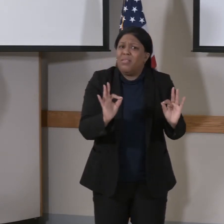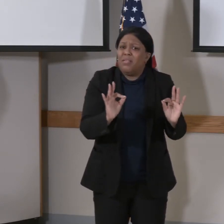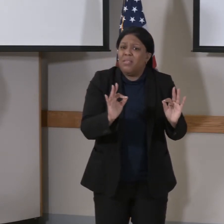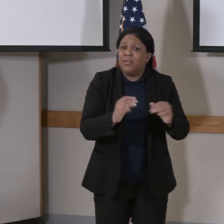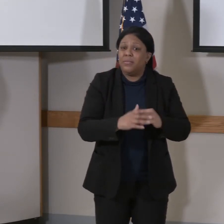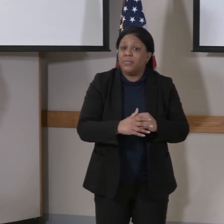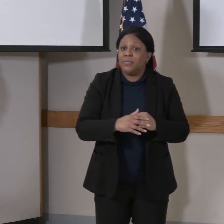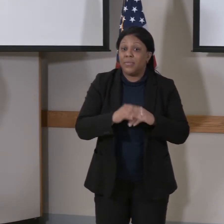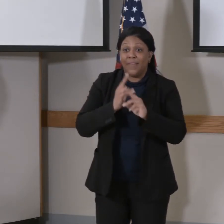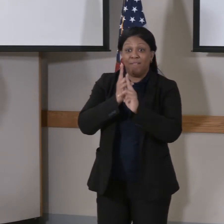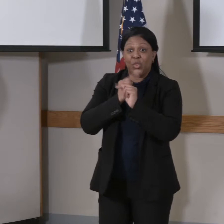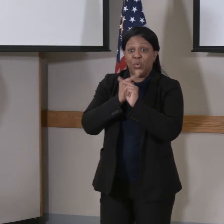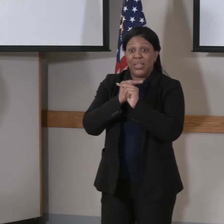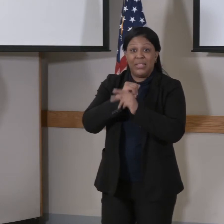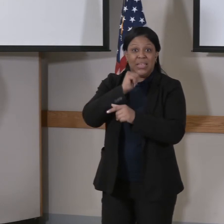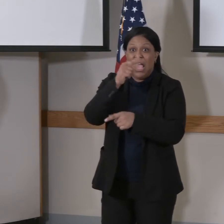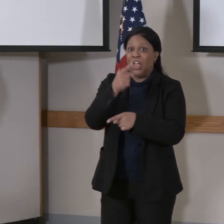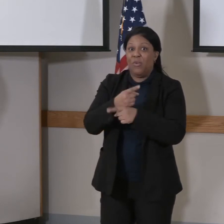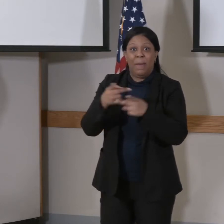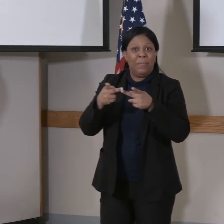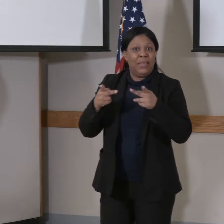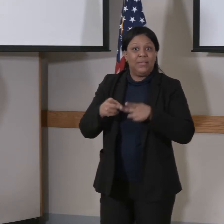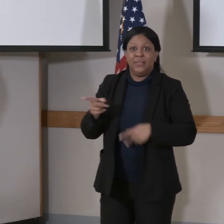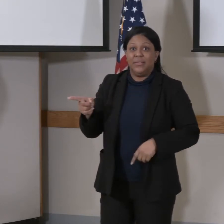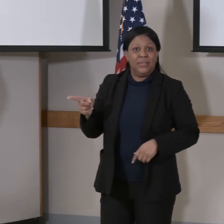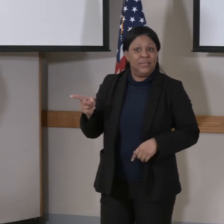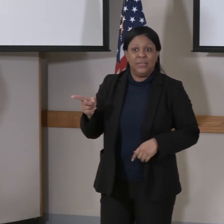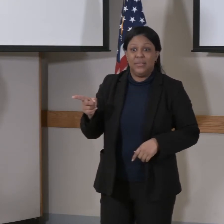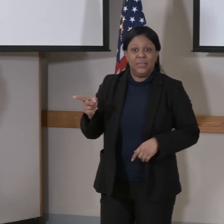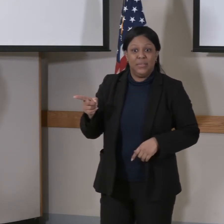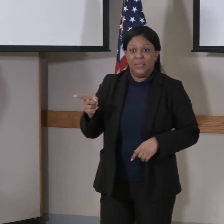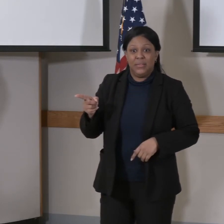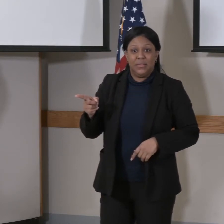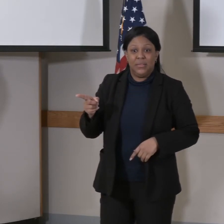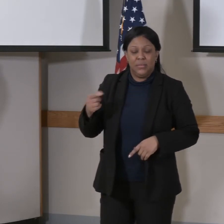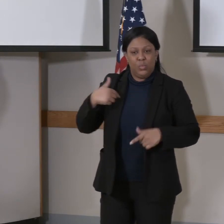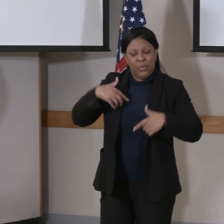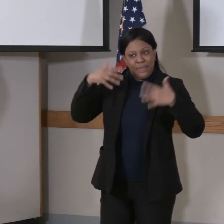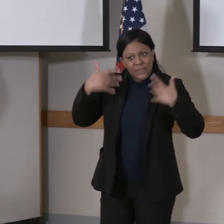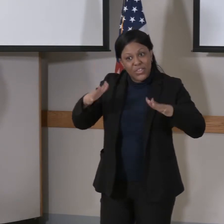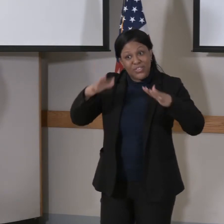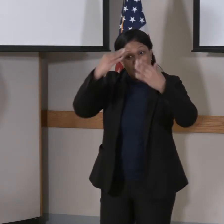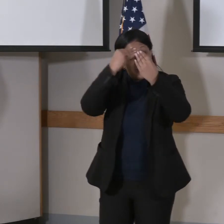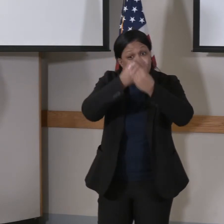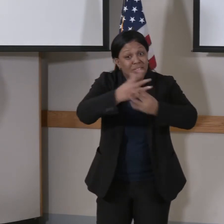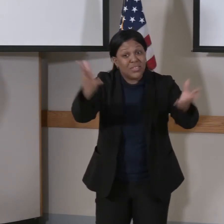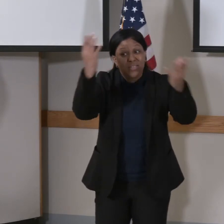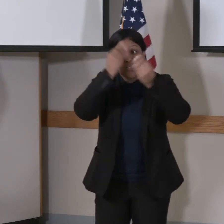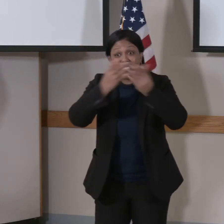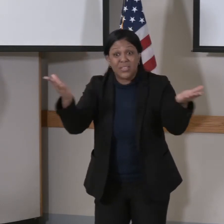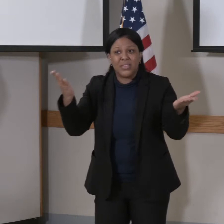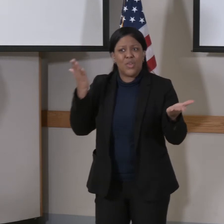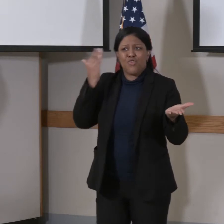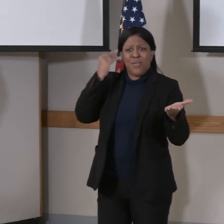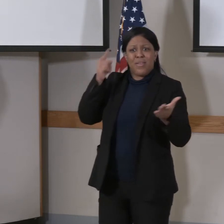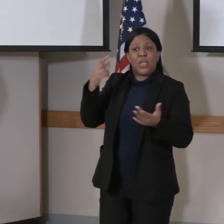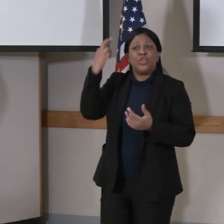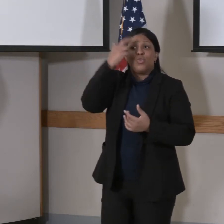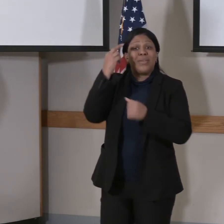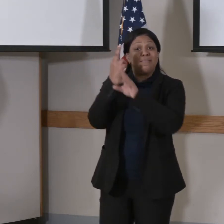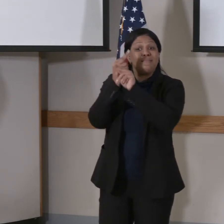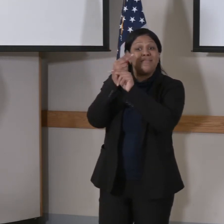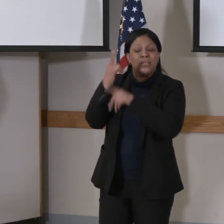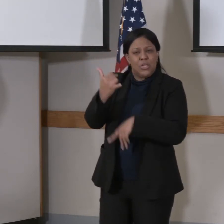do that. And we've been steadfast in our commitment to say why. And the reason why the freeway is not the place to do that is because